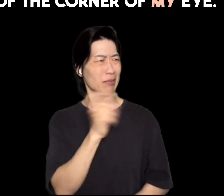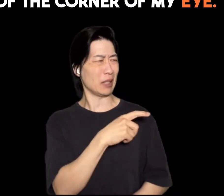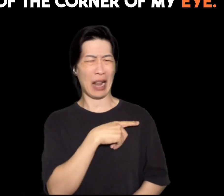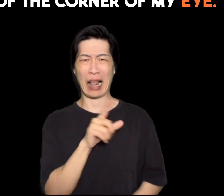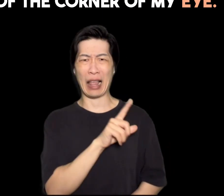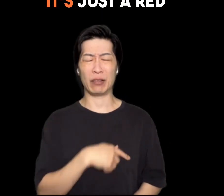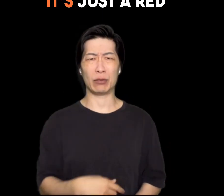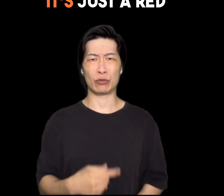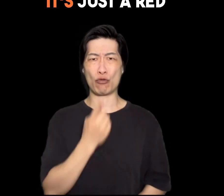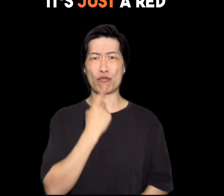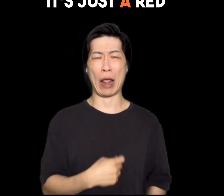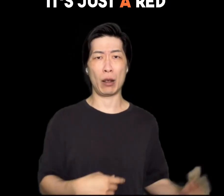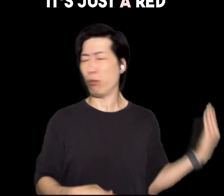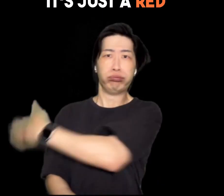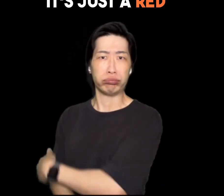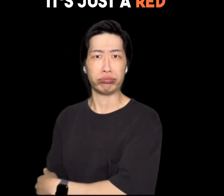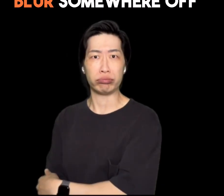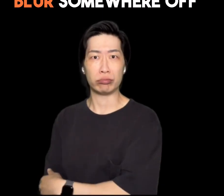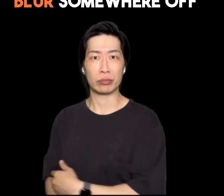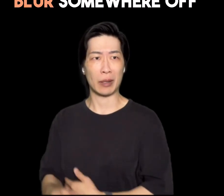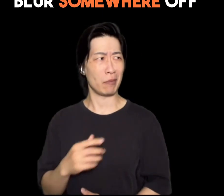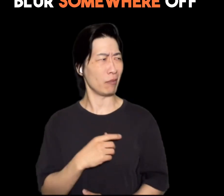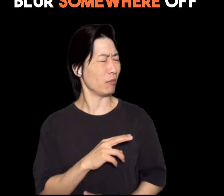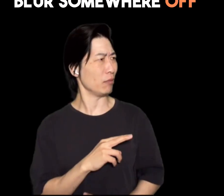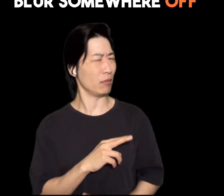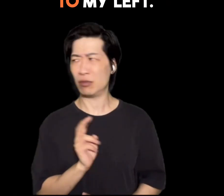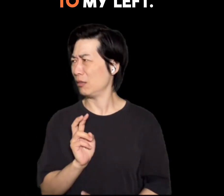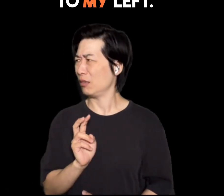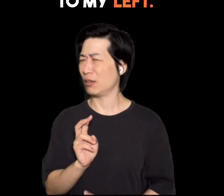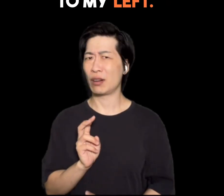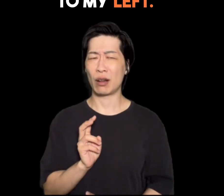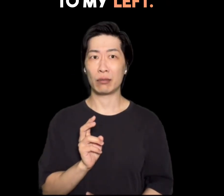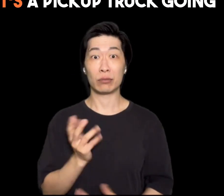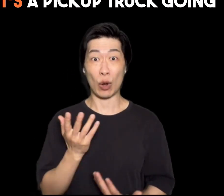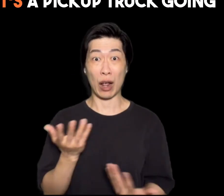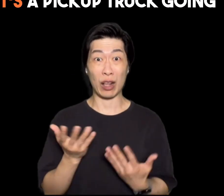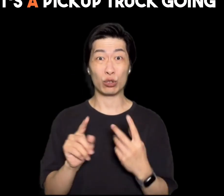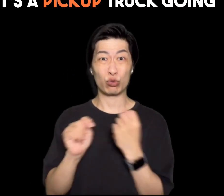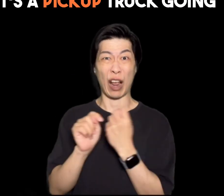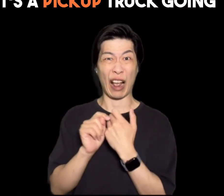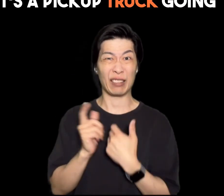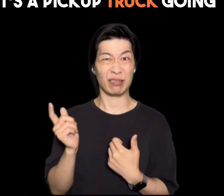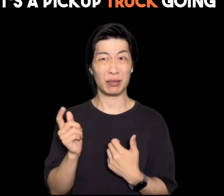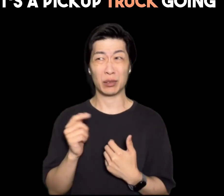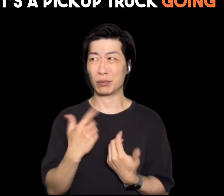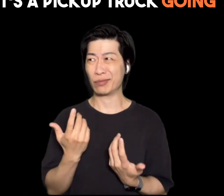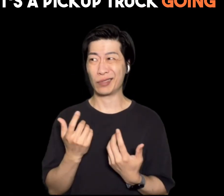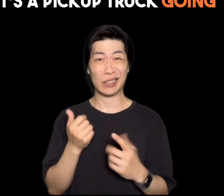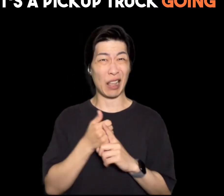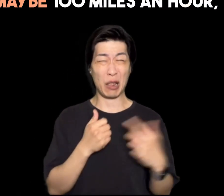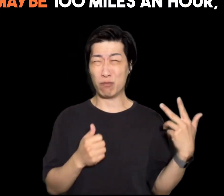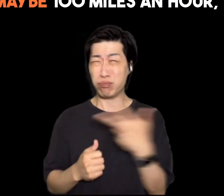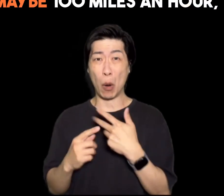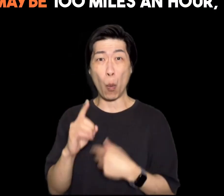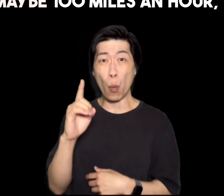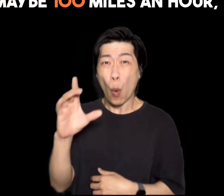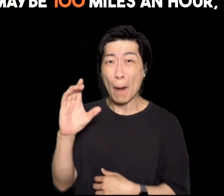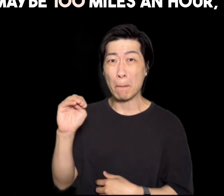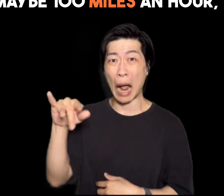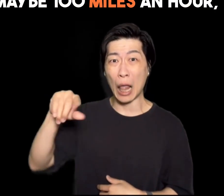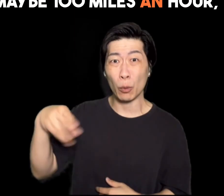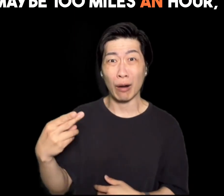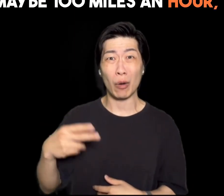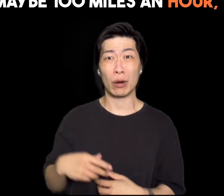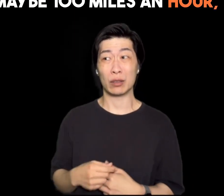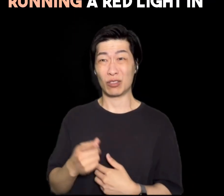of my eye. It's just a red blur somewhere off to my left. It's a pickup truck going maybe